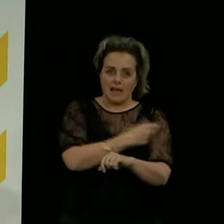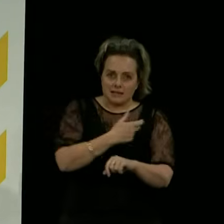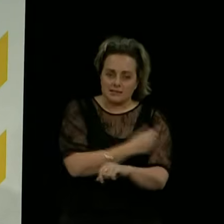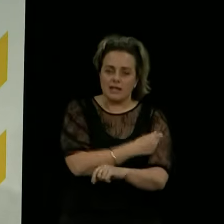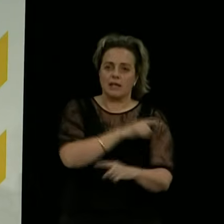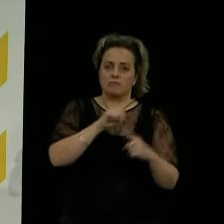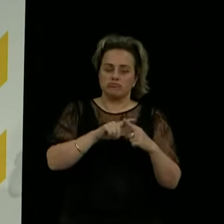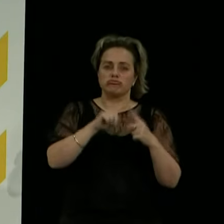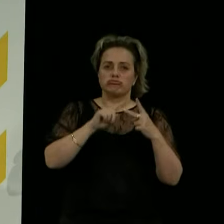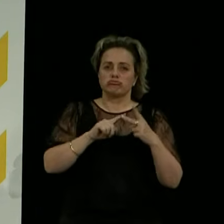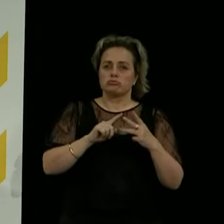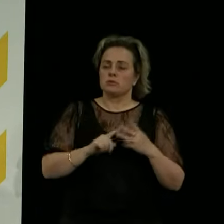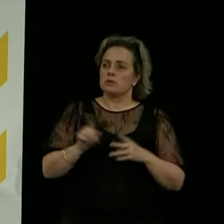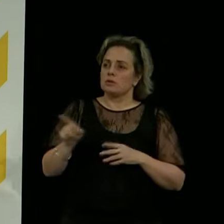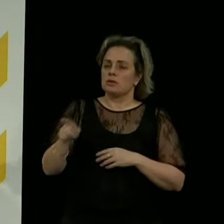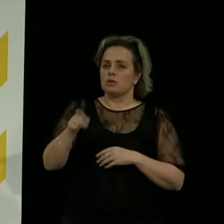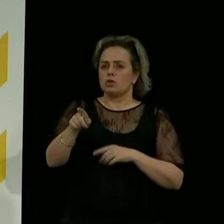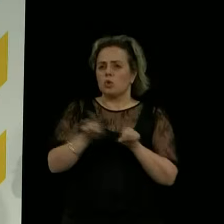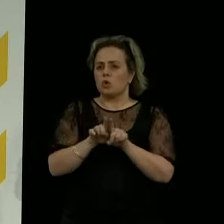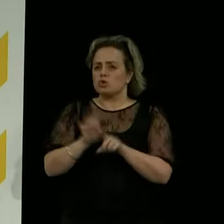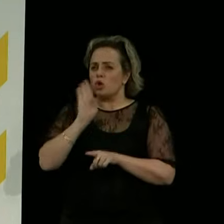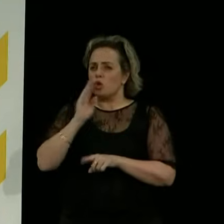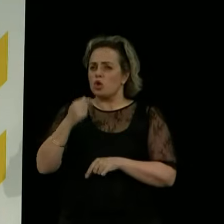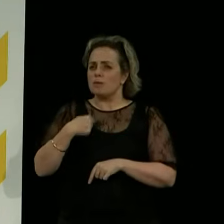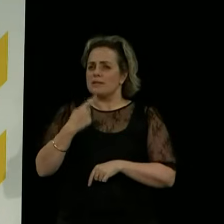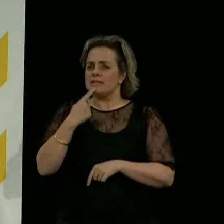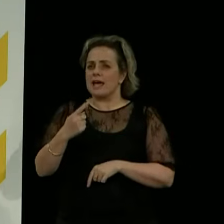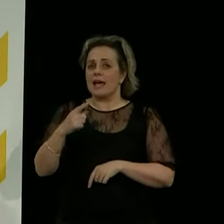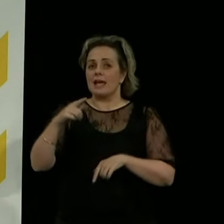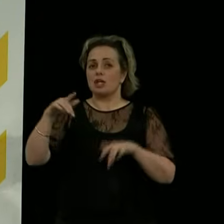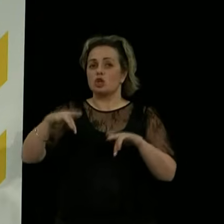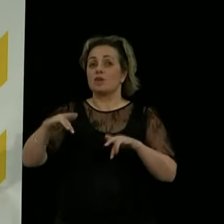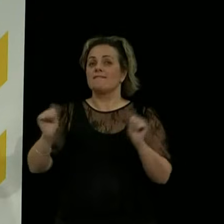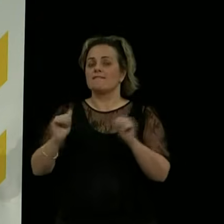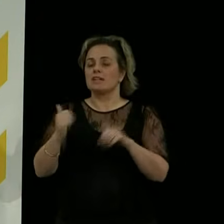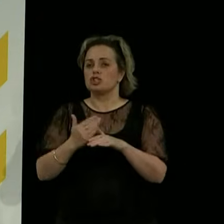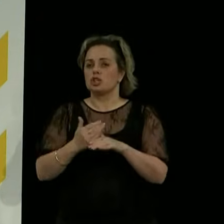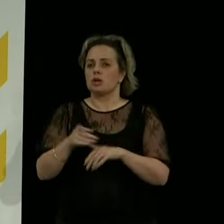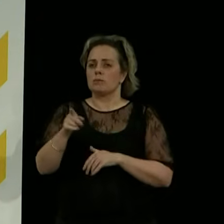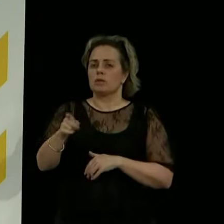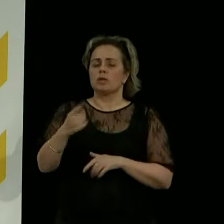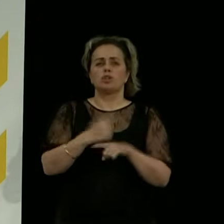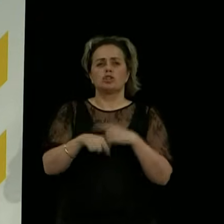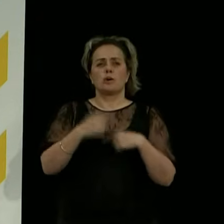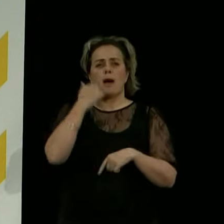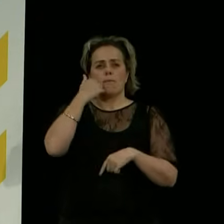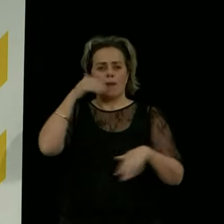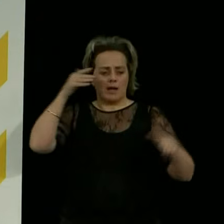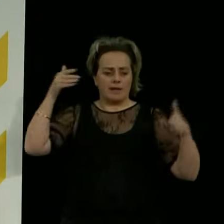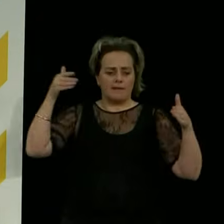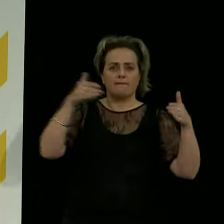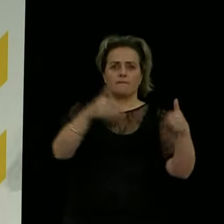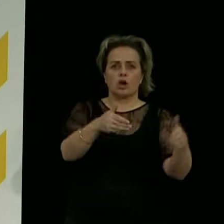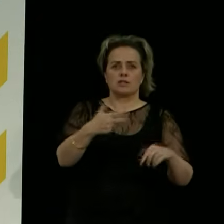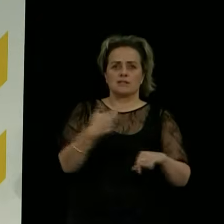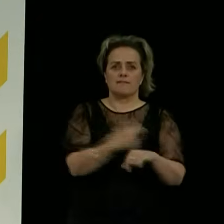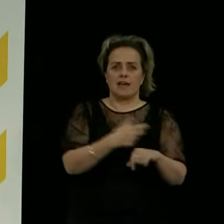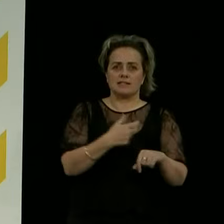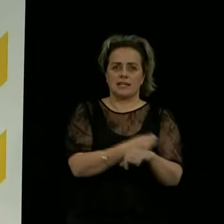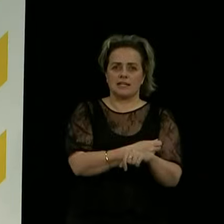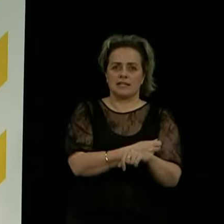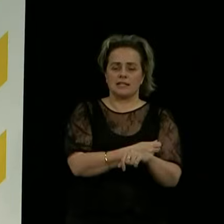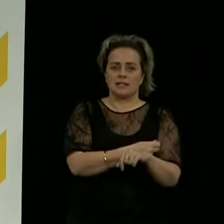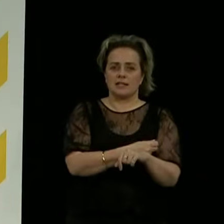since, your last... And you also heard me say the job is not done. The vaccination rates of Māori instead when you're standing up. And you heard me